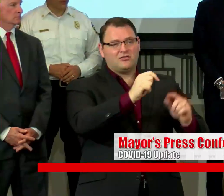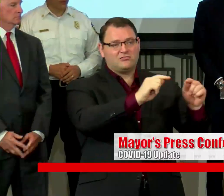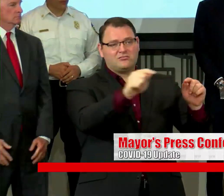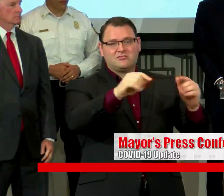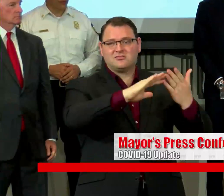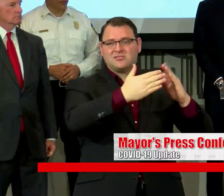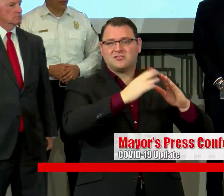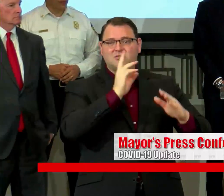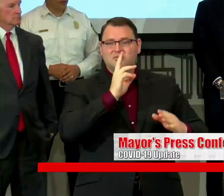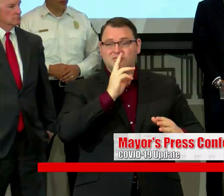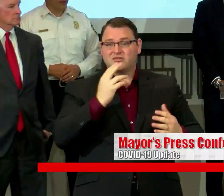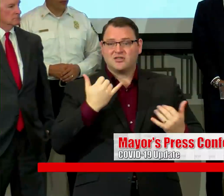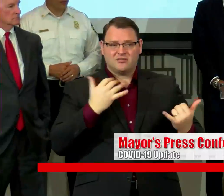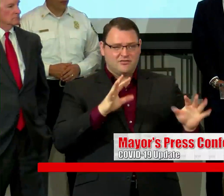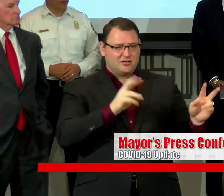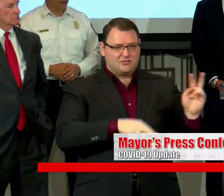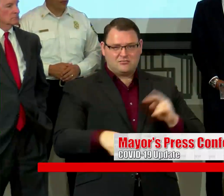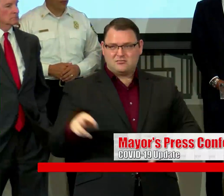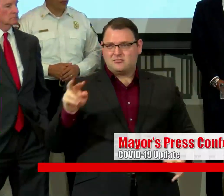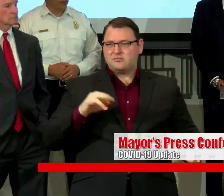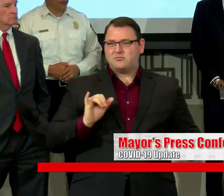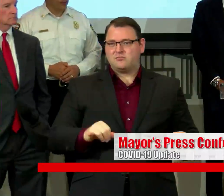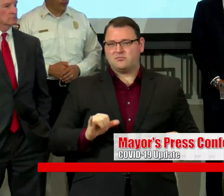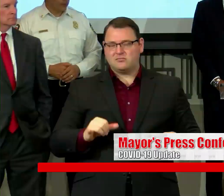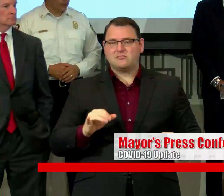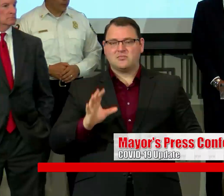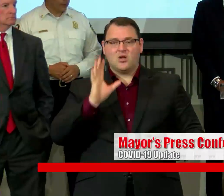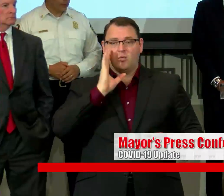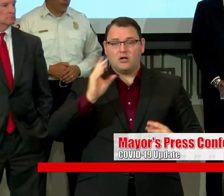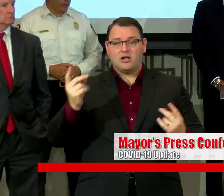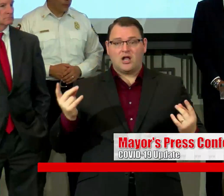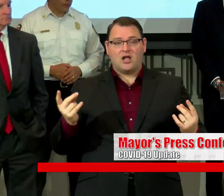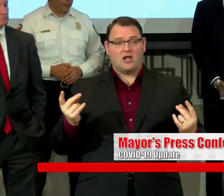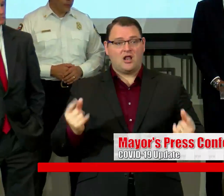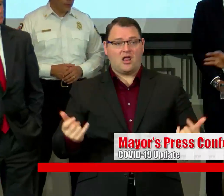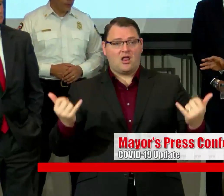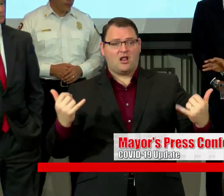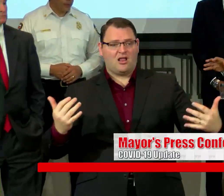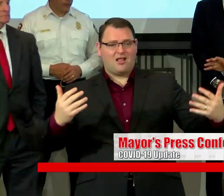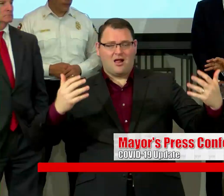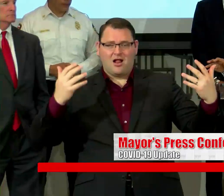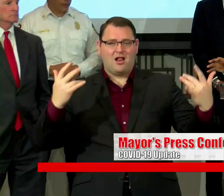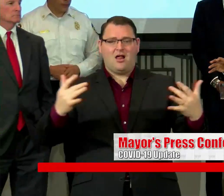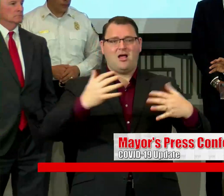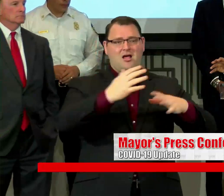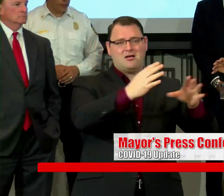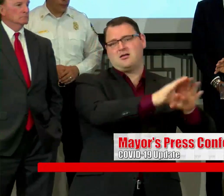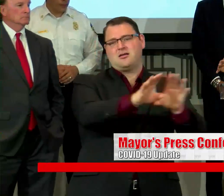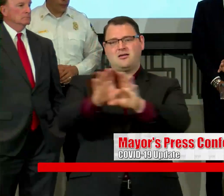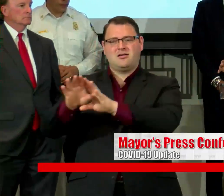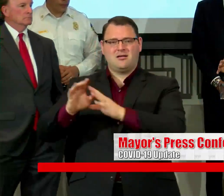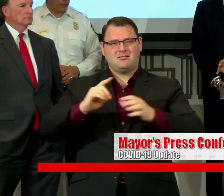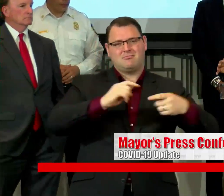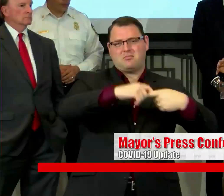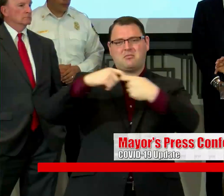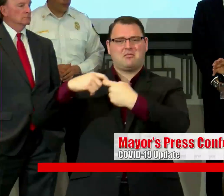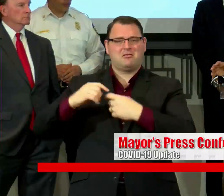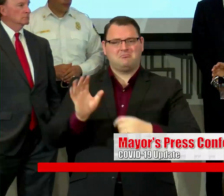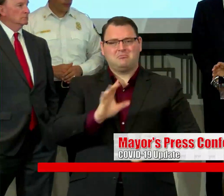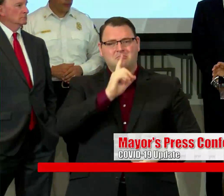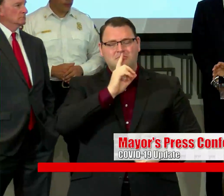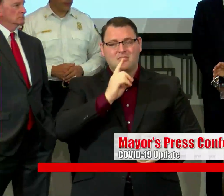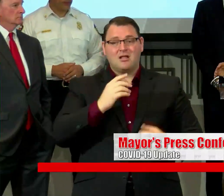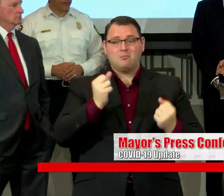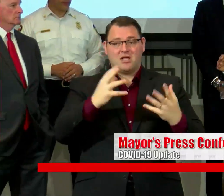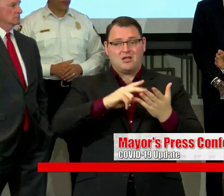we're just taking it one step at a time. We're not going to just be eager to move forward. Many of those projects are supported by bonds,